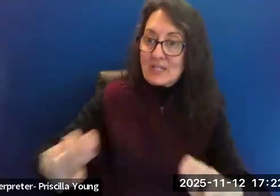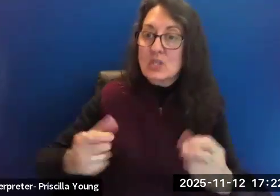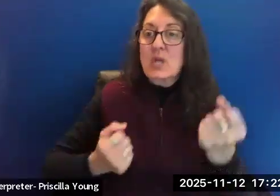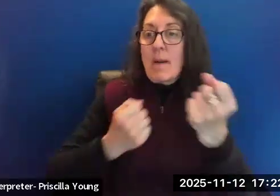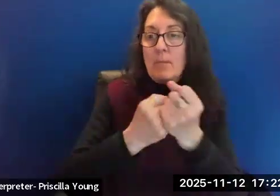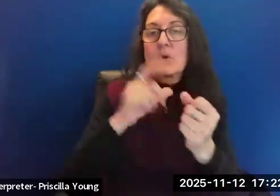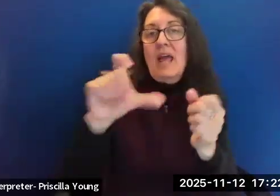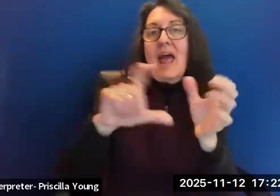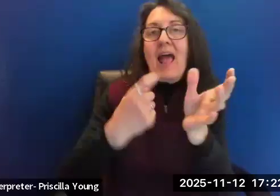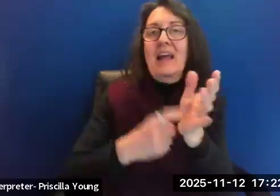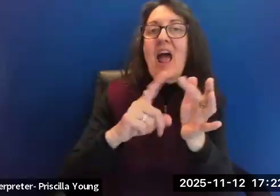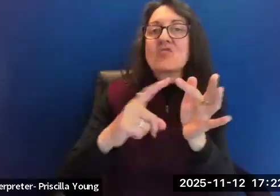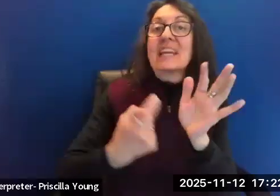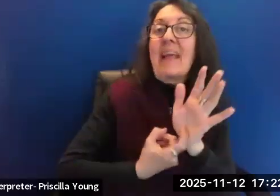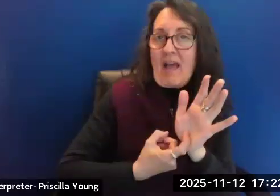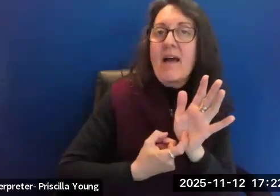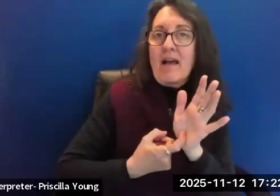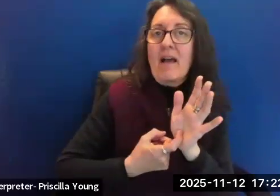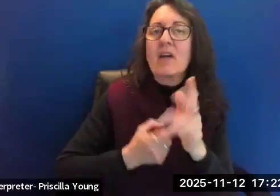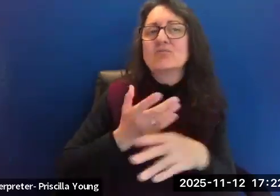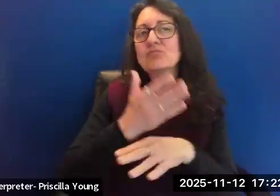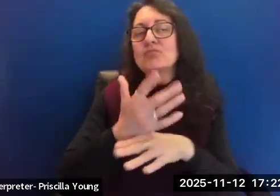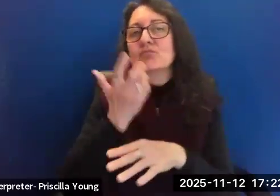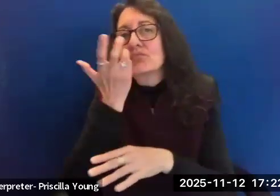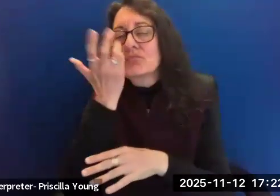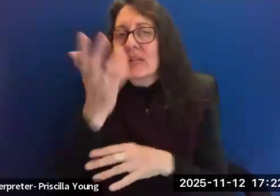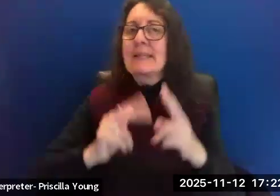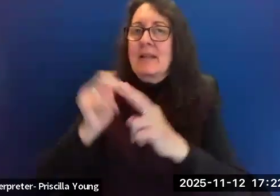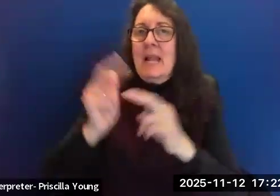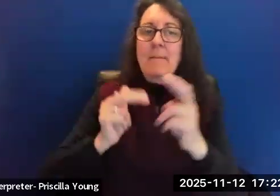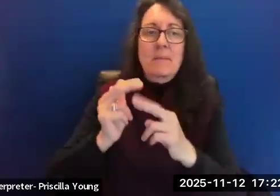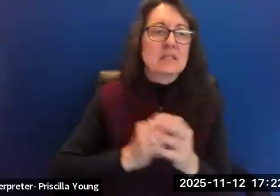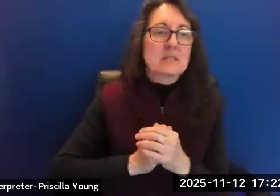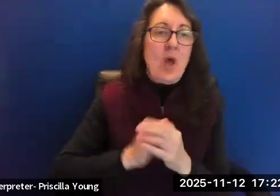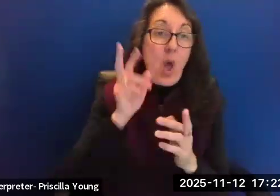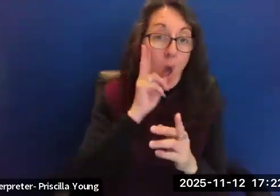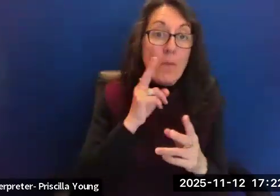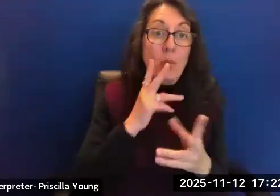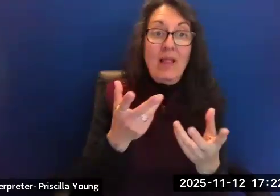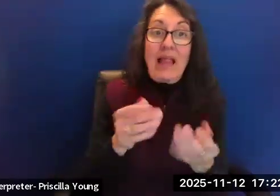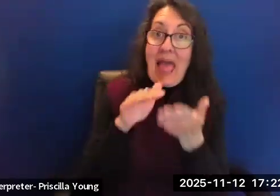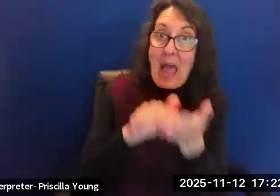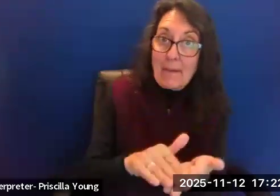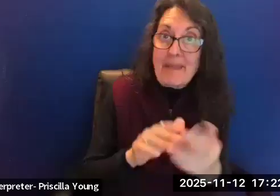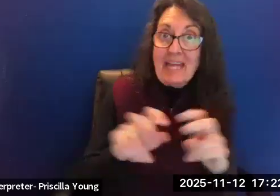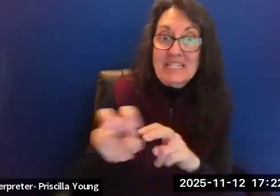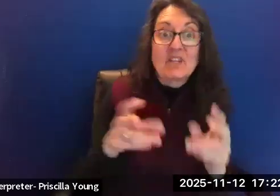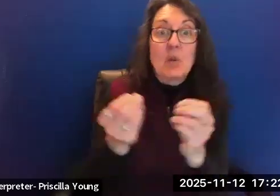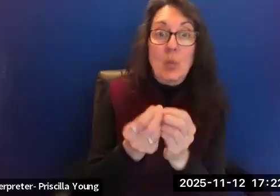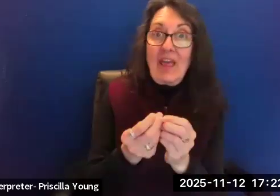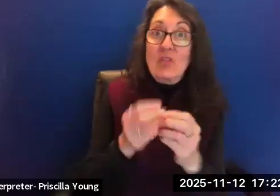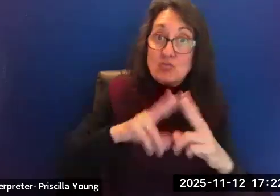it may be used for activities that will strengthen the impact of research or support the